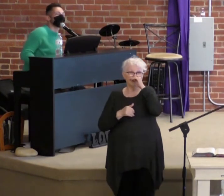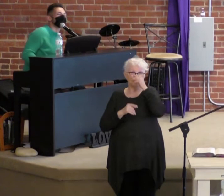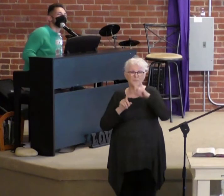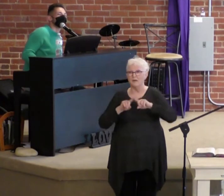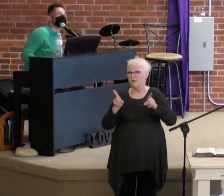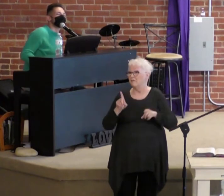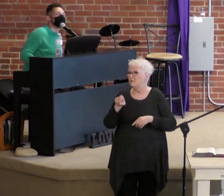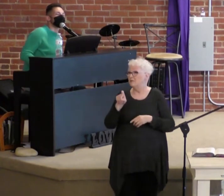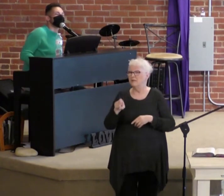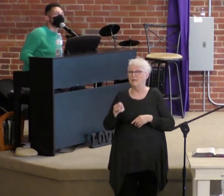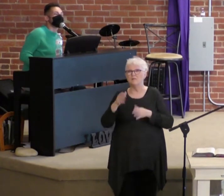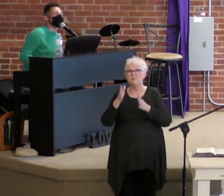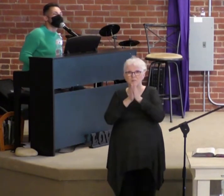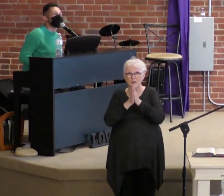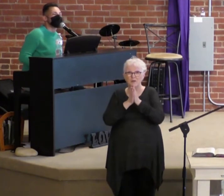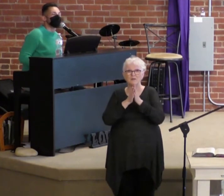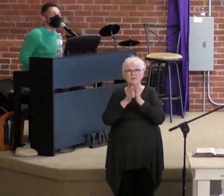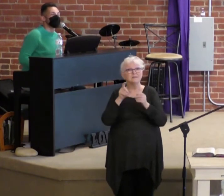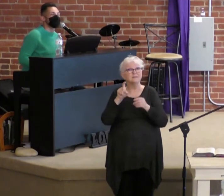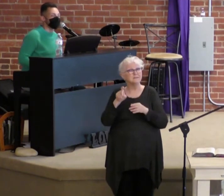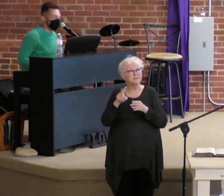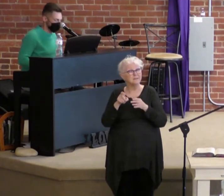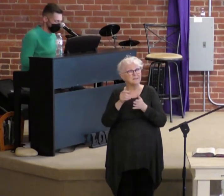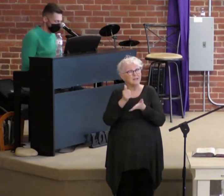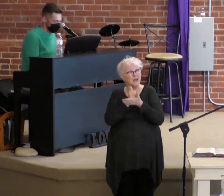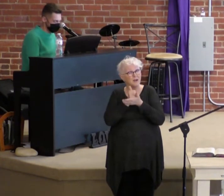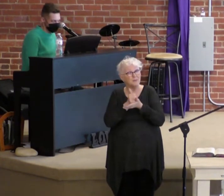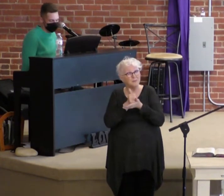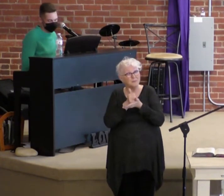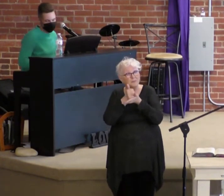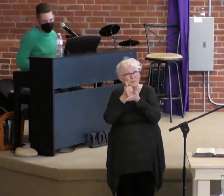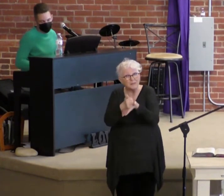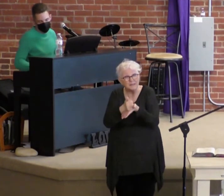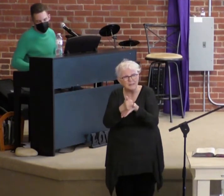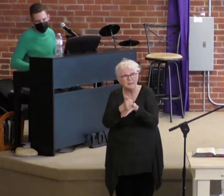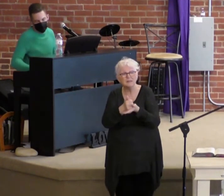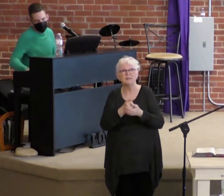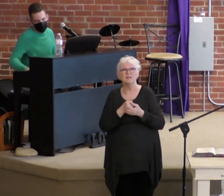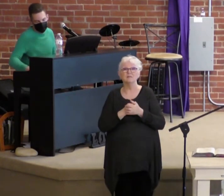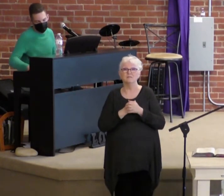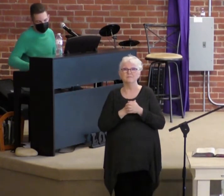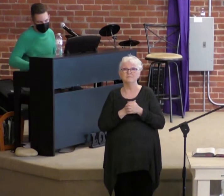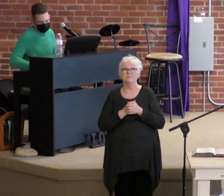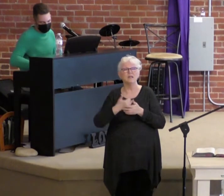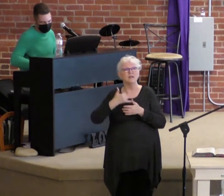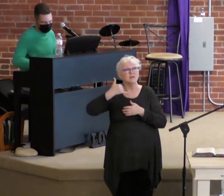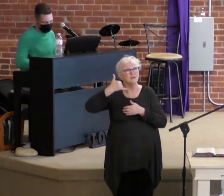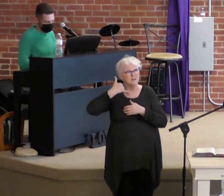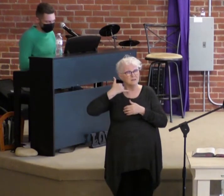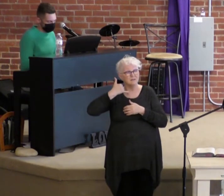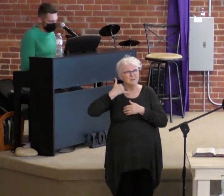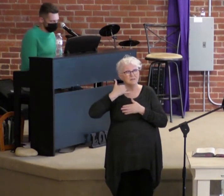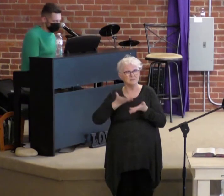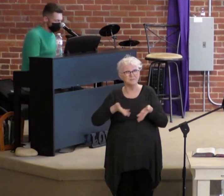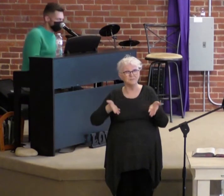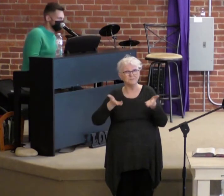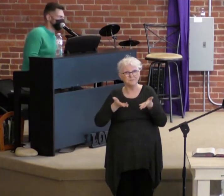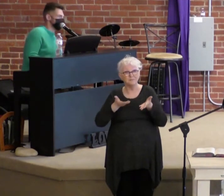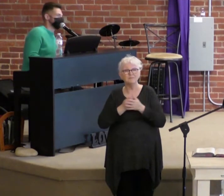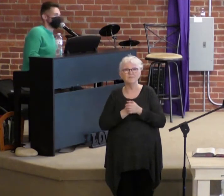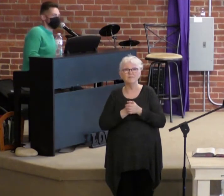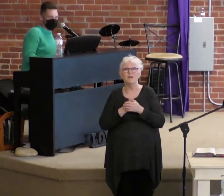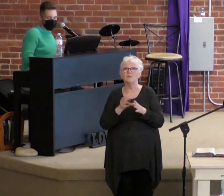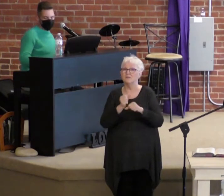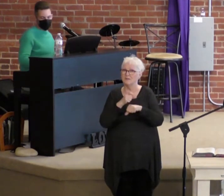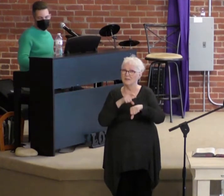need prayer, if you need help, if you need some hope today, see one of us. We'll take the time and we'll